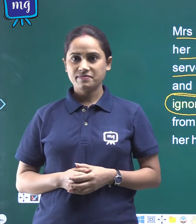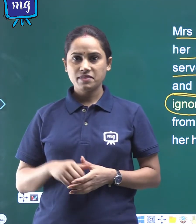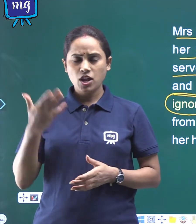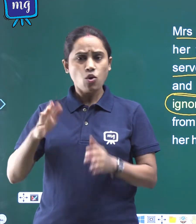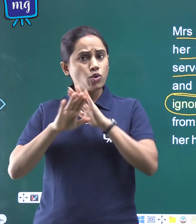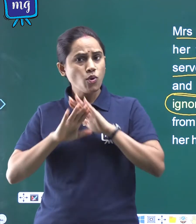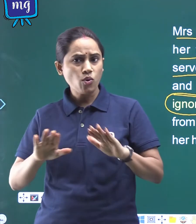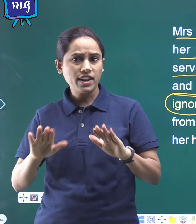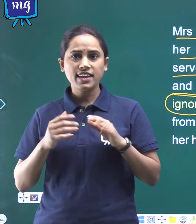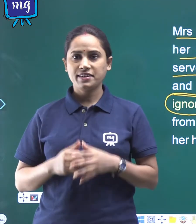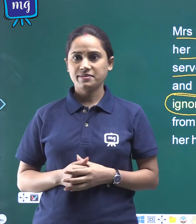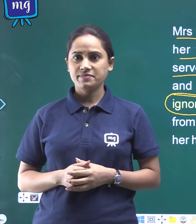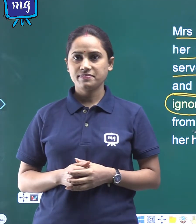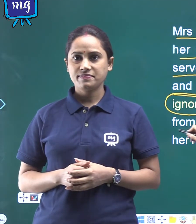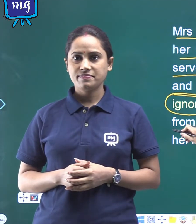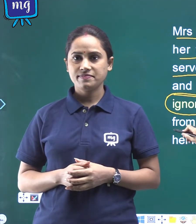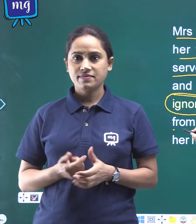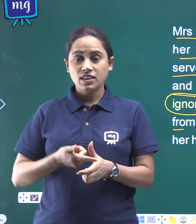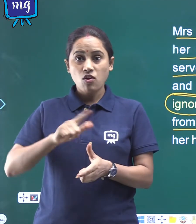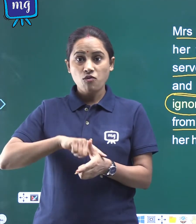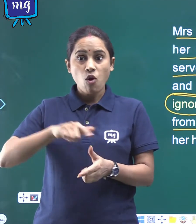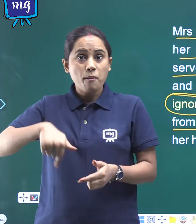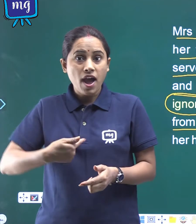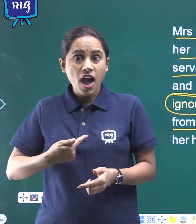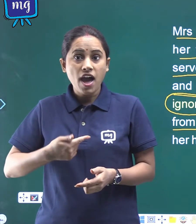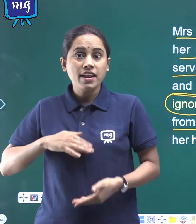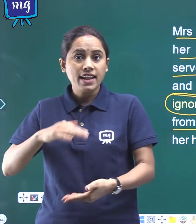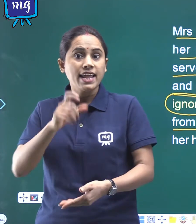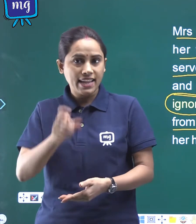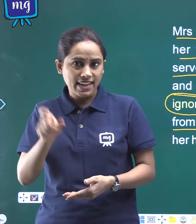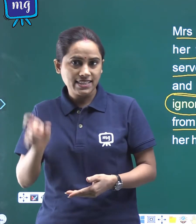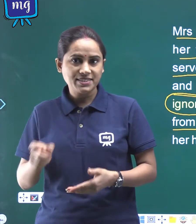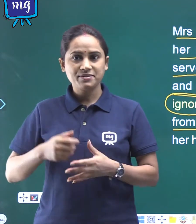not only from her kids